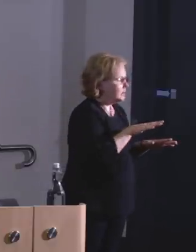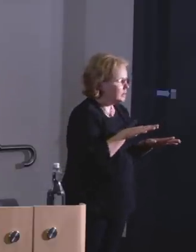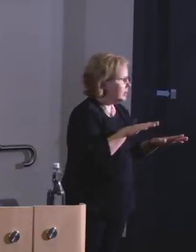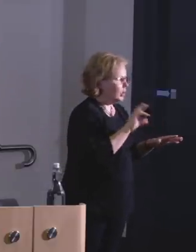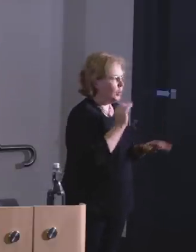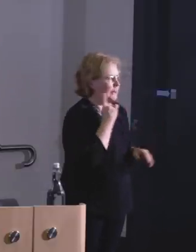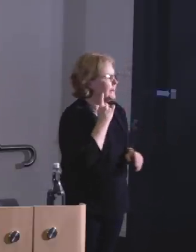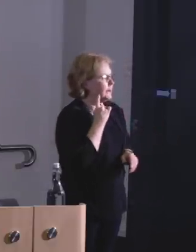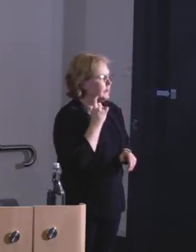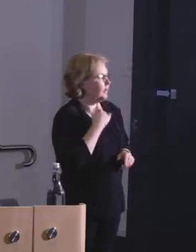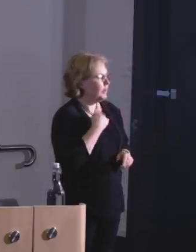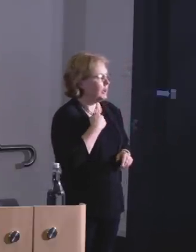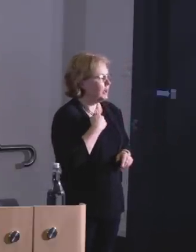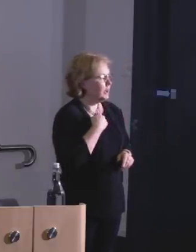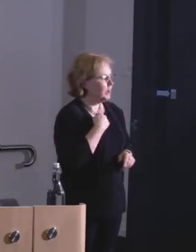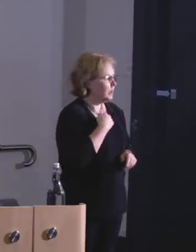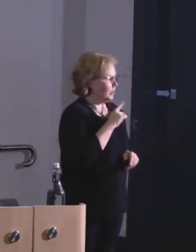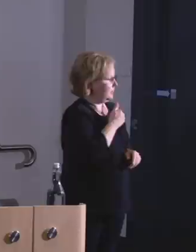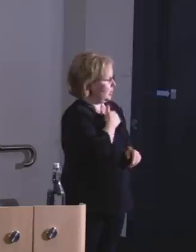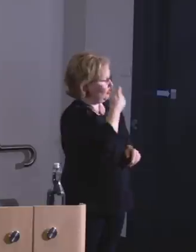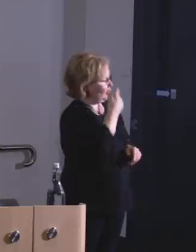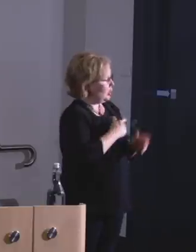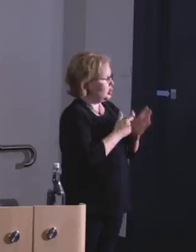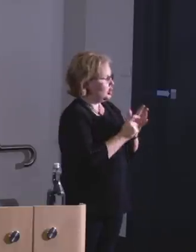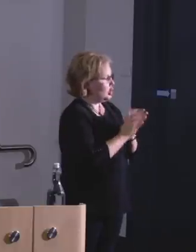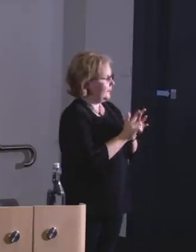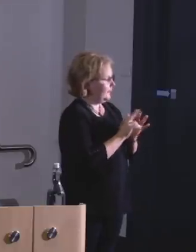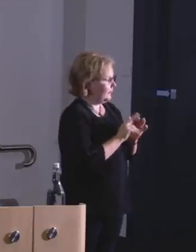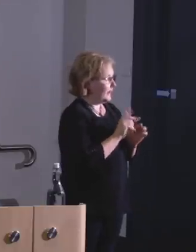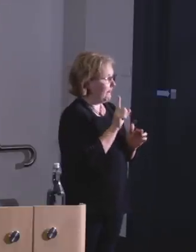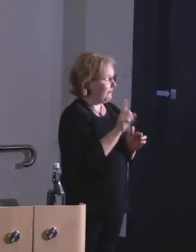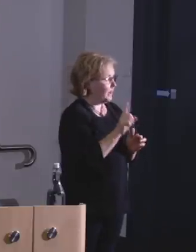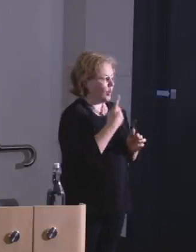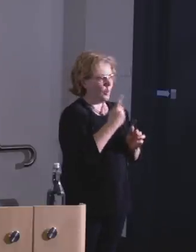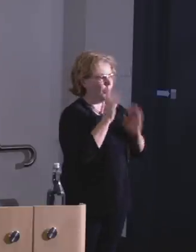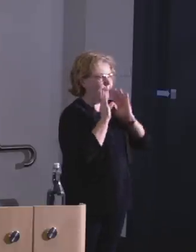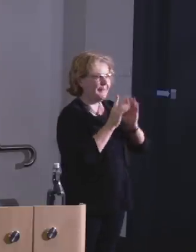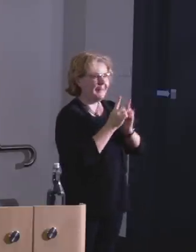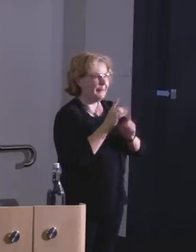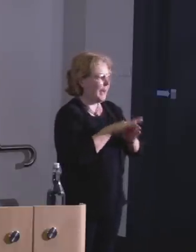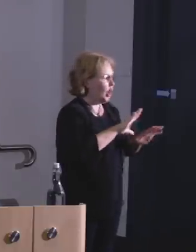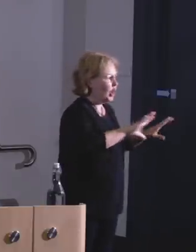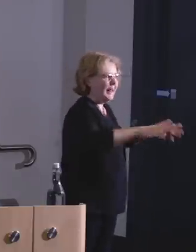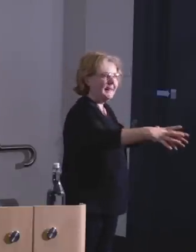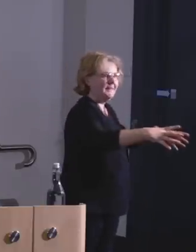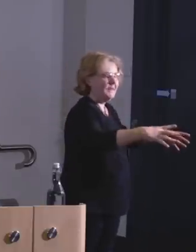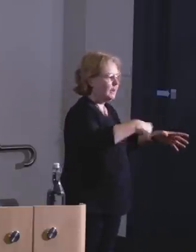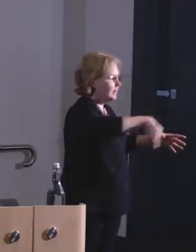was not the easiest thing. But the wonderful thing about the collective is that people